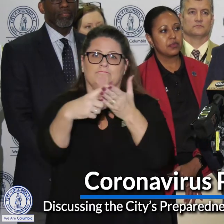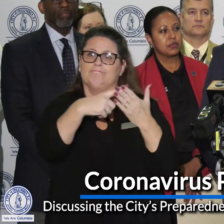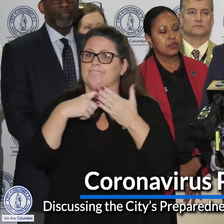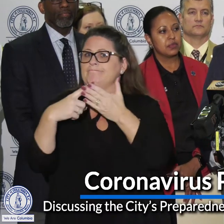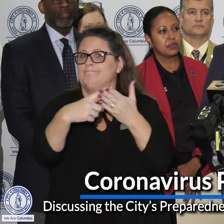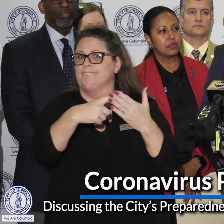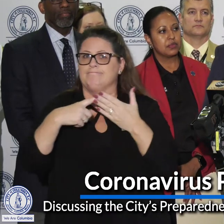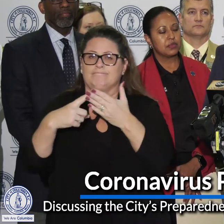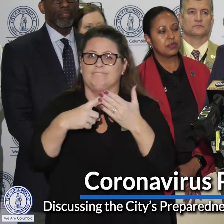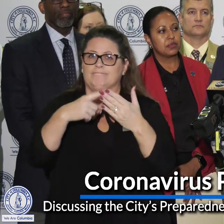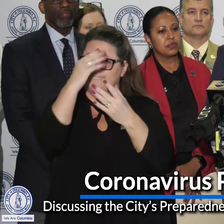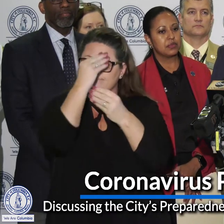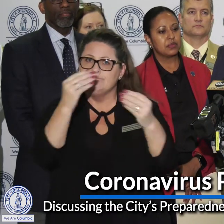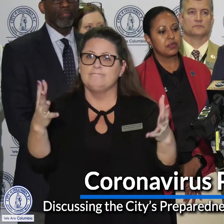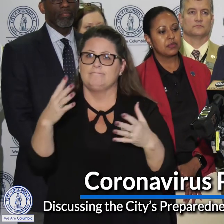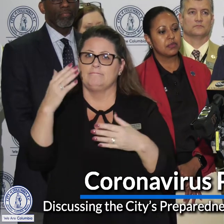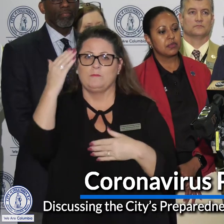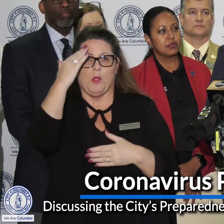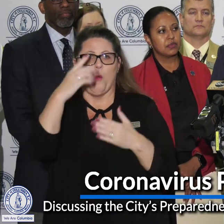this growing